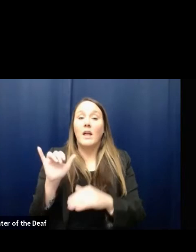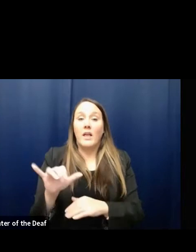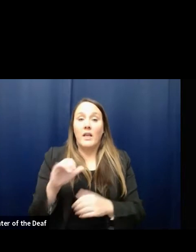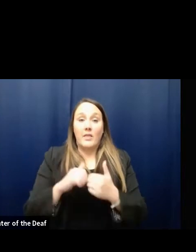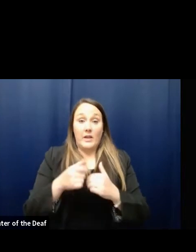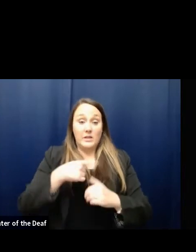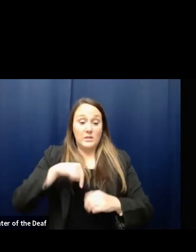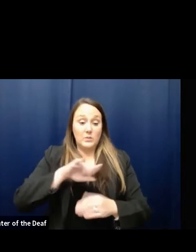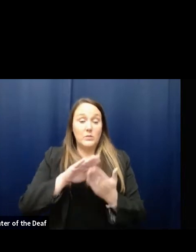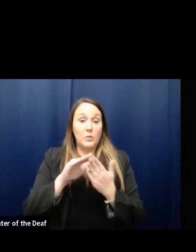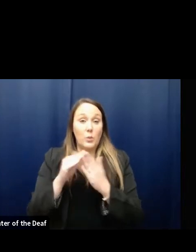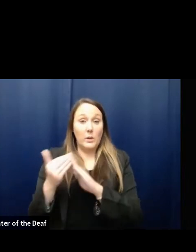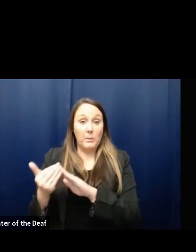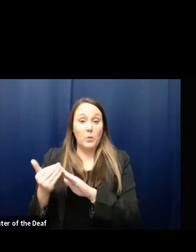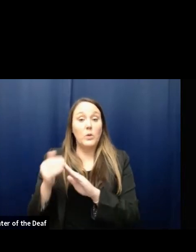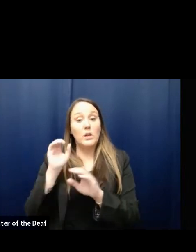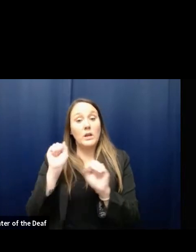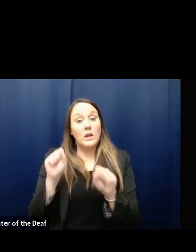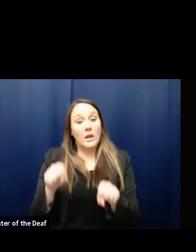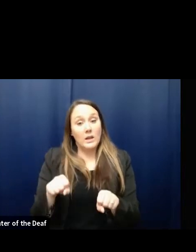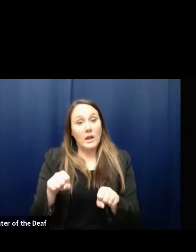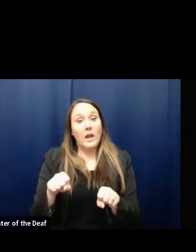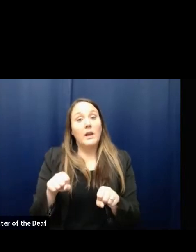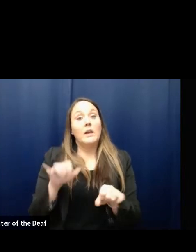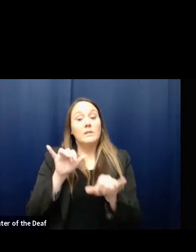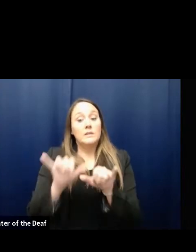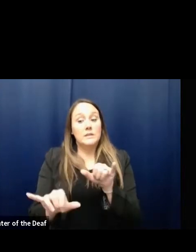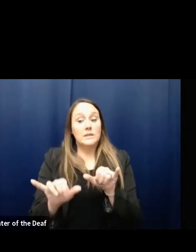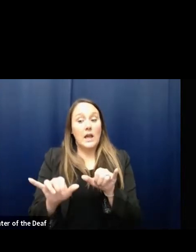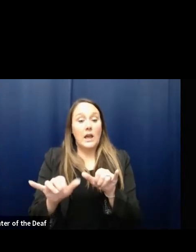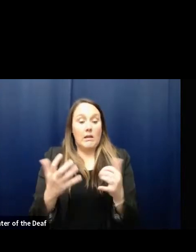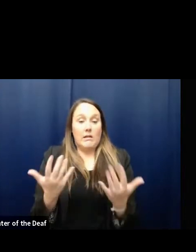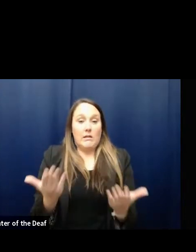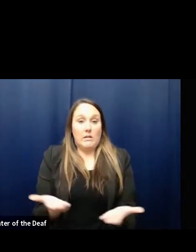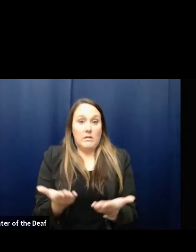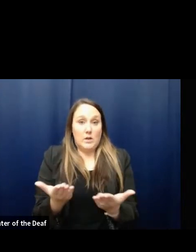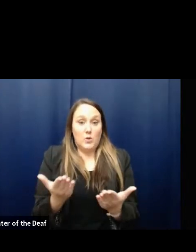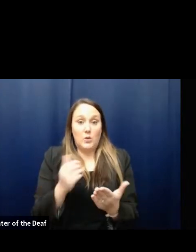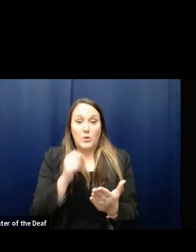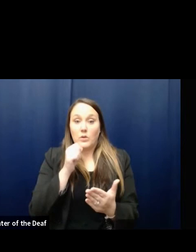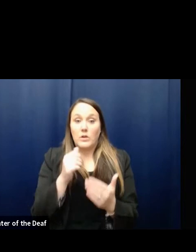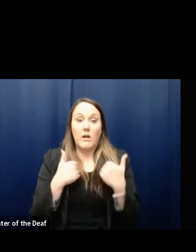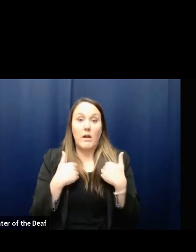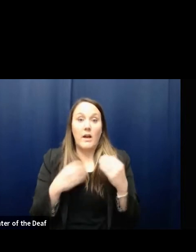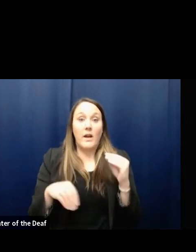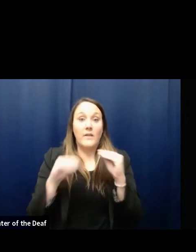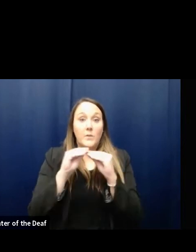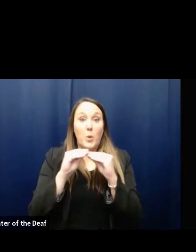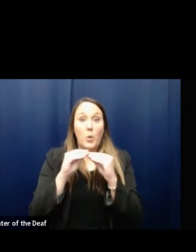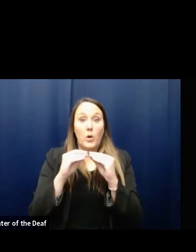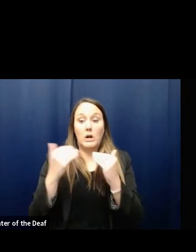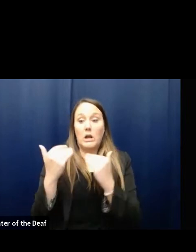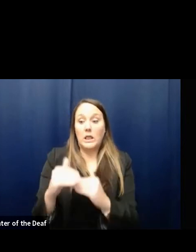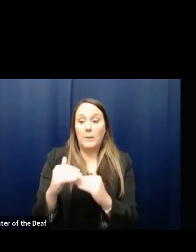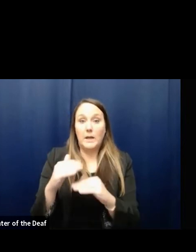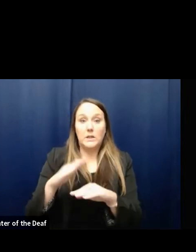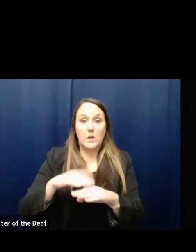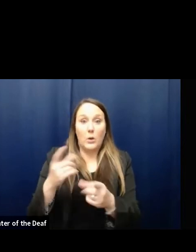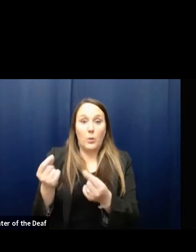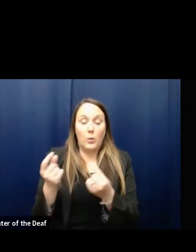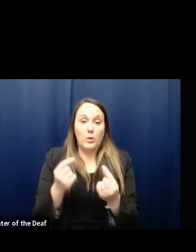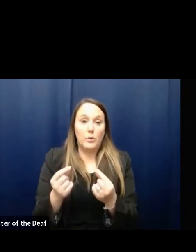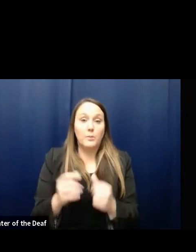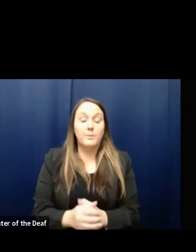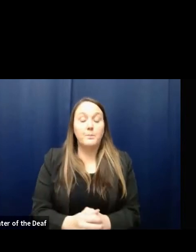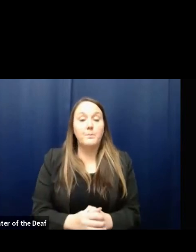as a community are going to be able to stay where we are and not have further restrictions on what we can do.